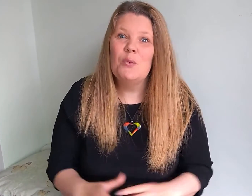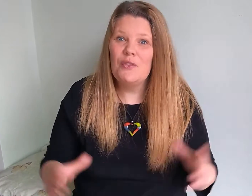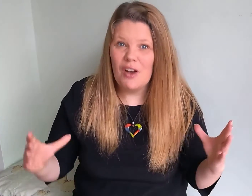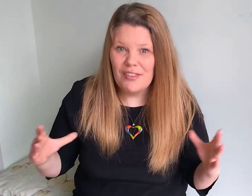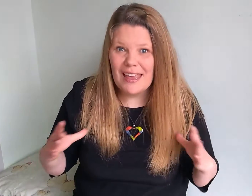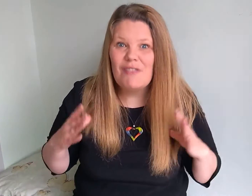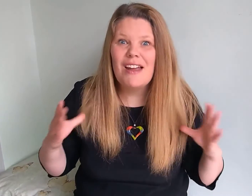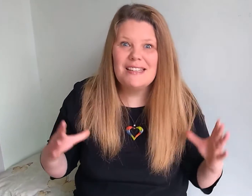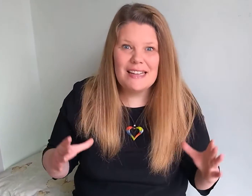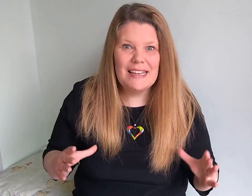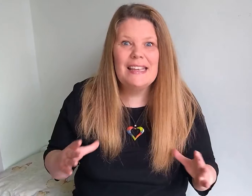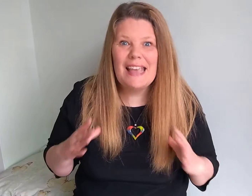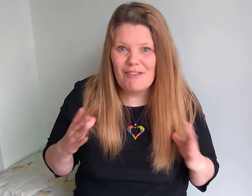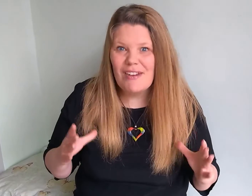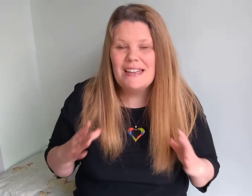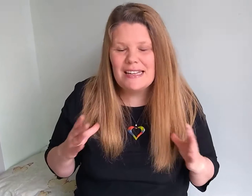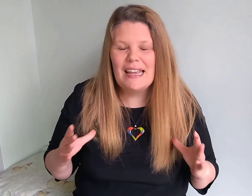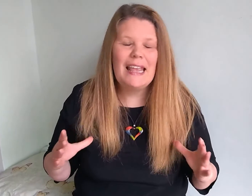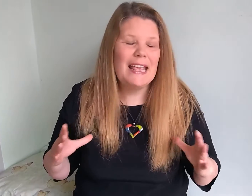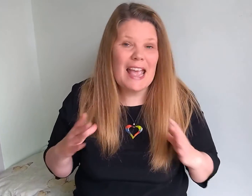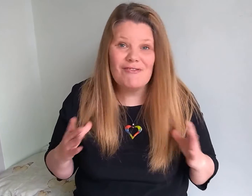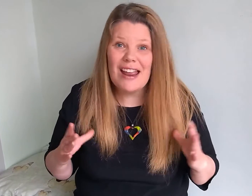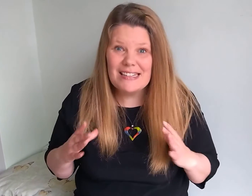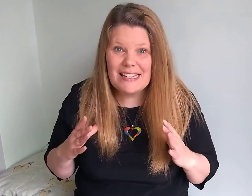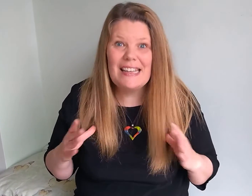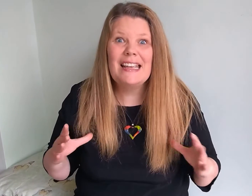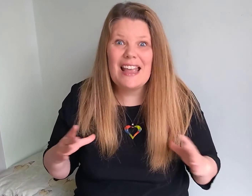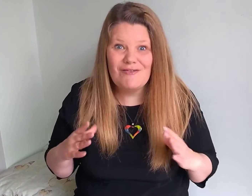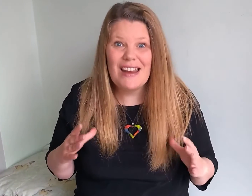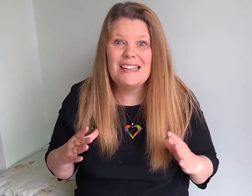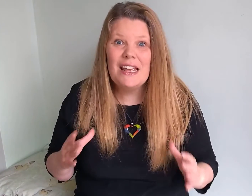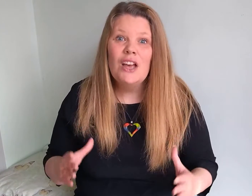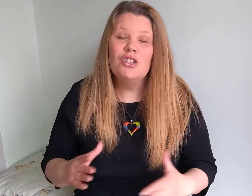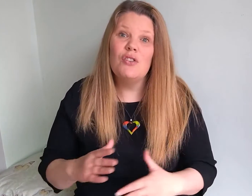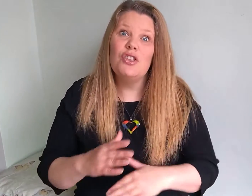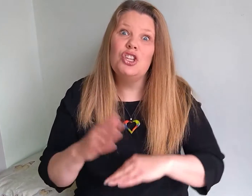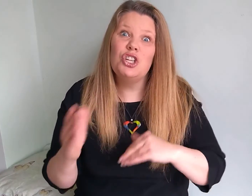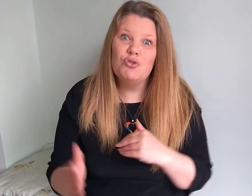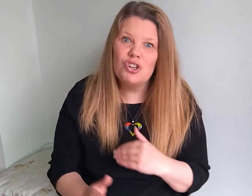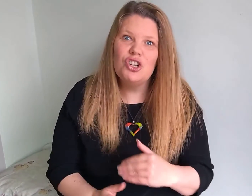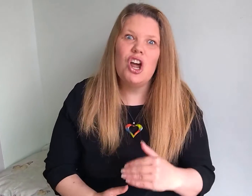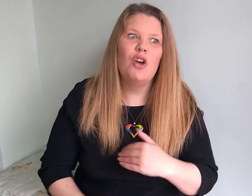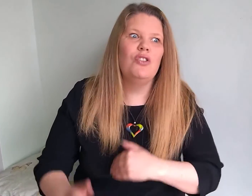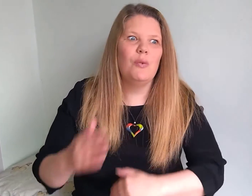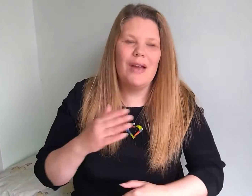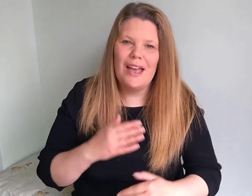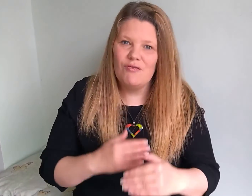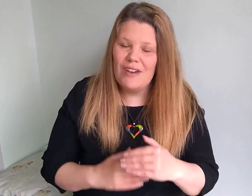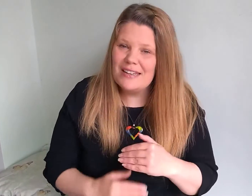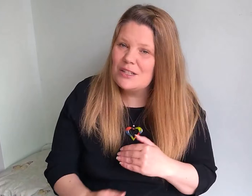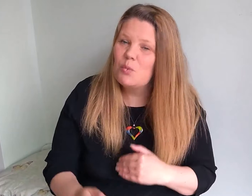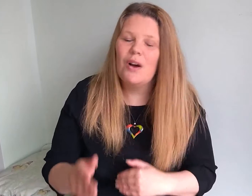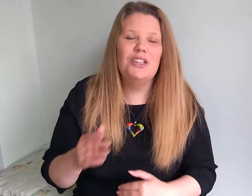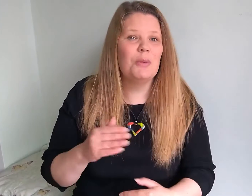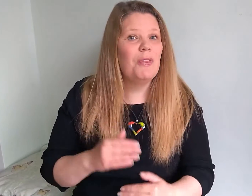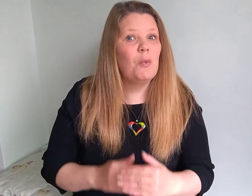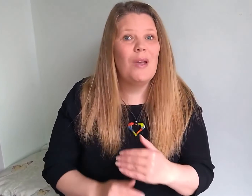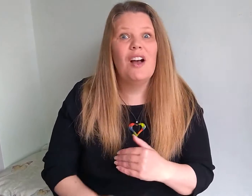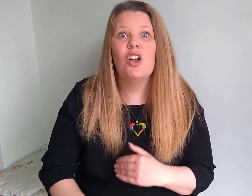we've got the get ready, get ready, get ready, get ready, so that the children know that we're ready to wind up and that we are